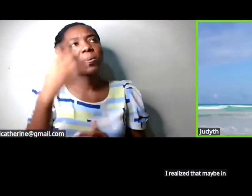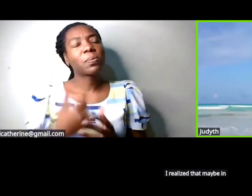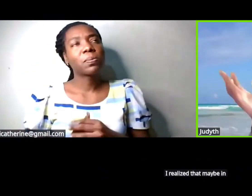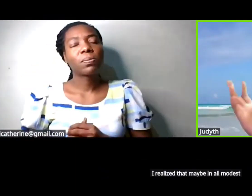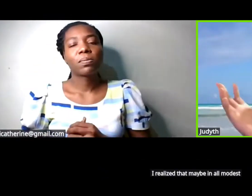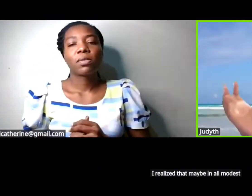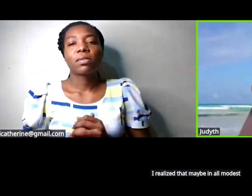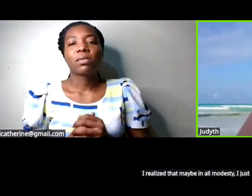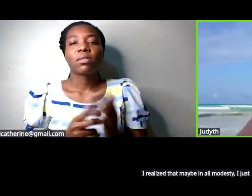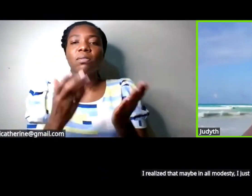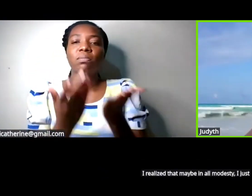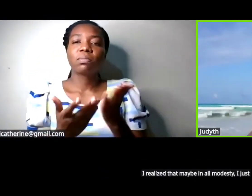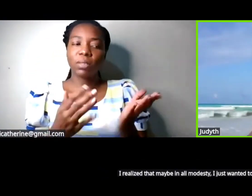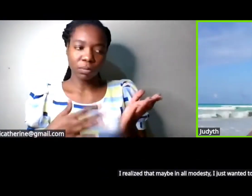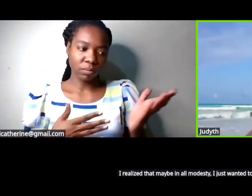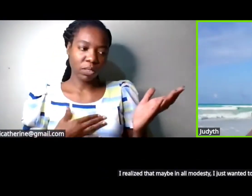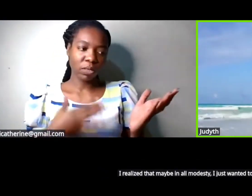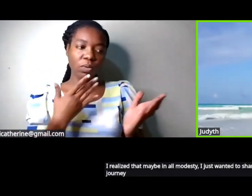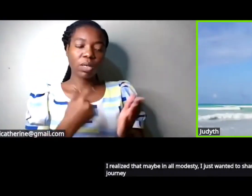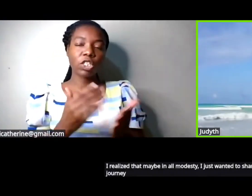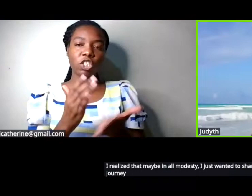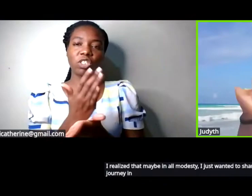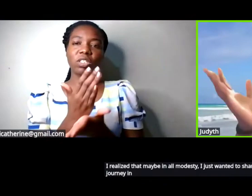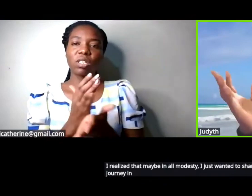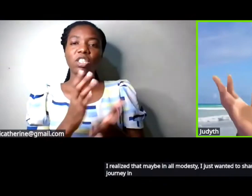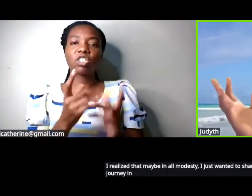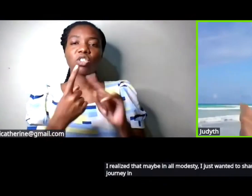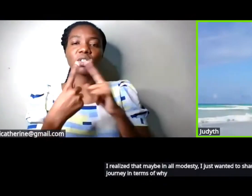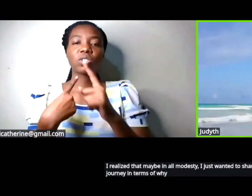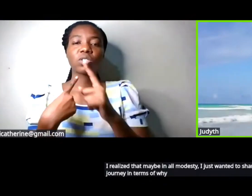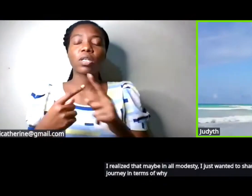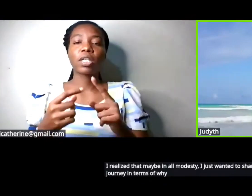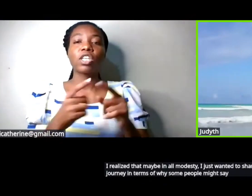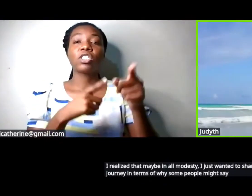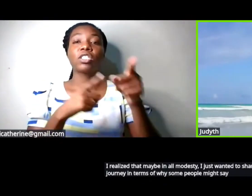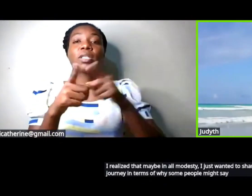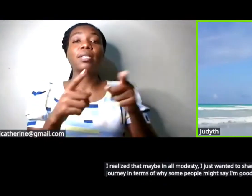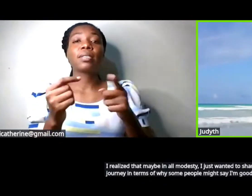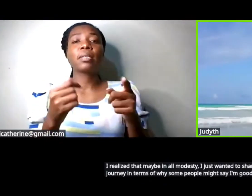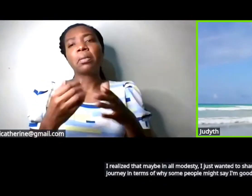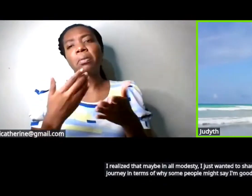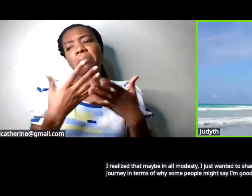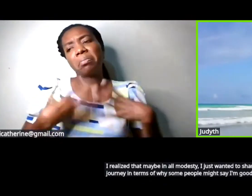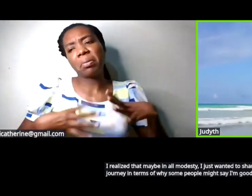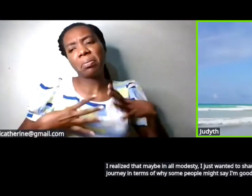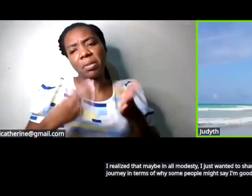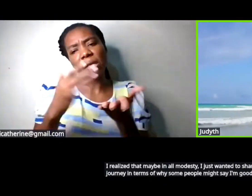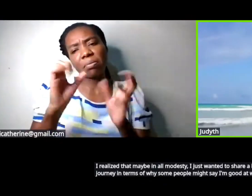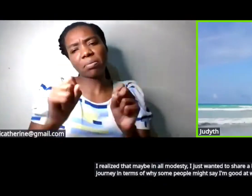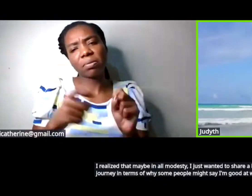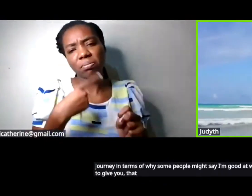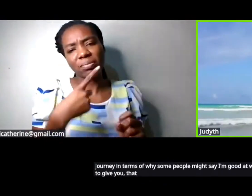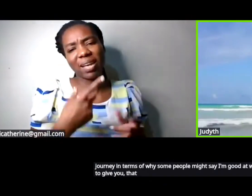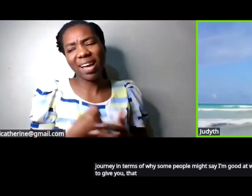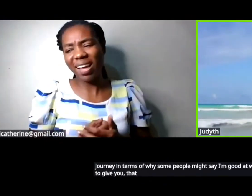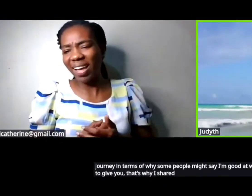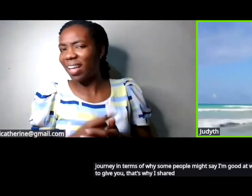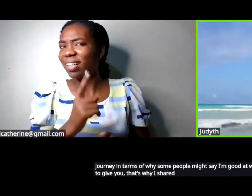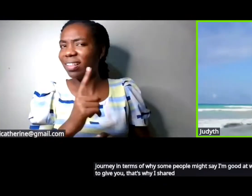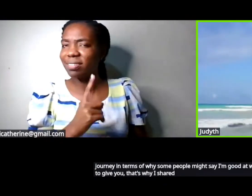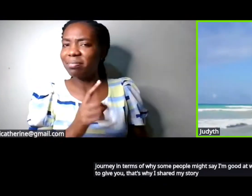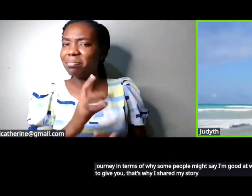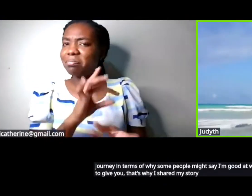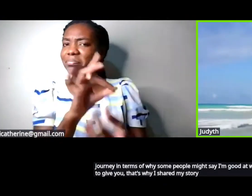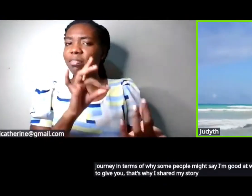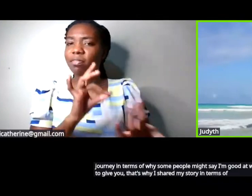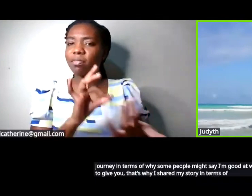I just want to share a bit of my journey in terms of why some people might say I'm good at what I do, but just to give you, that's why I shared my story in terms of who